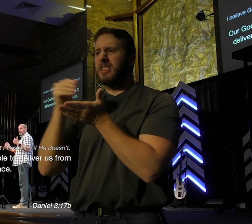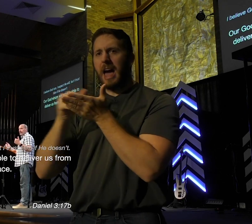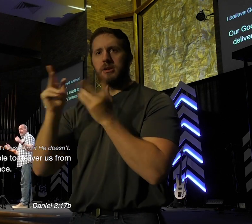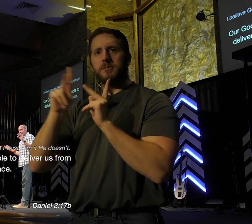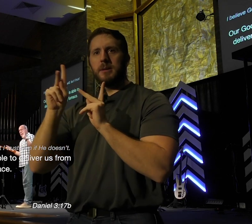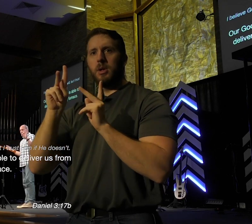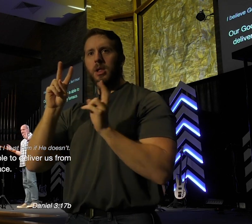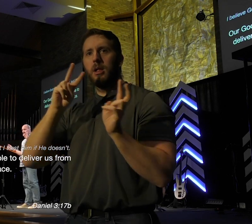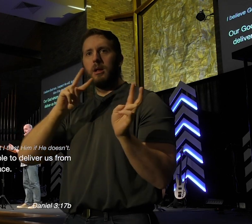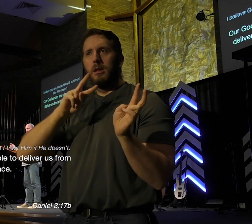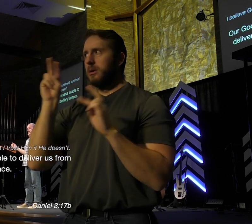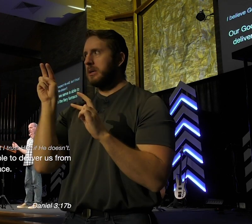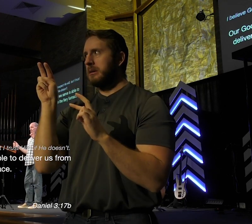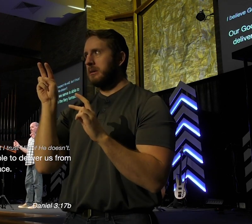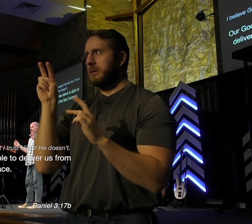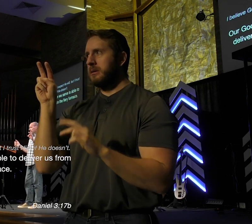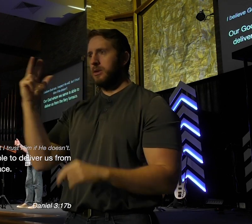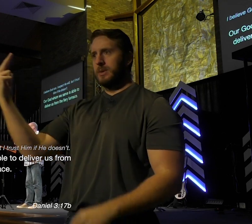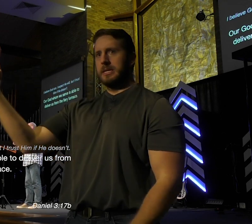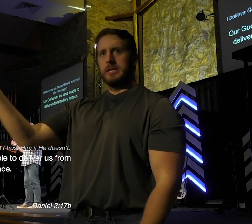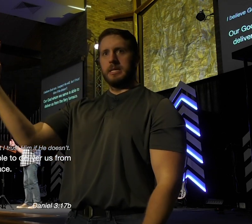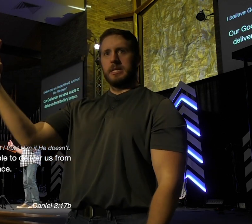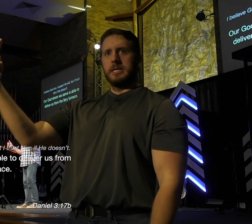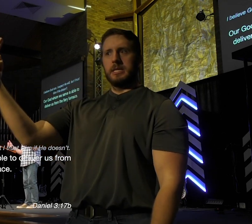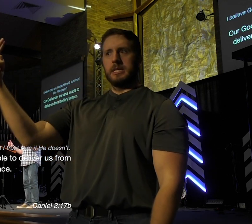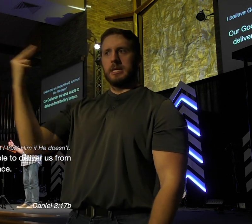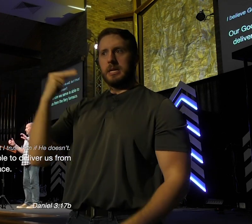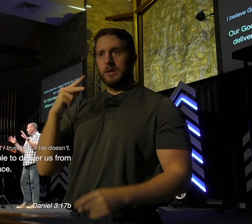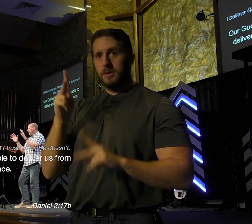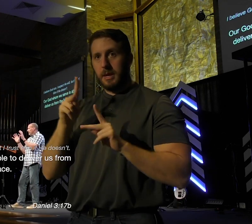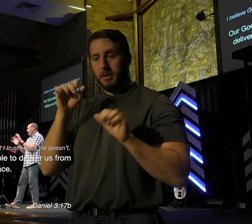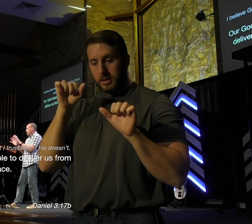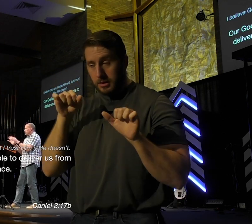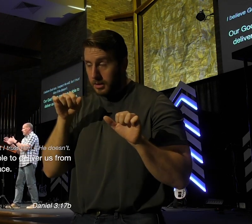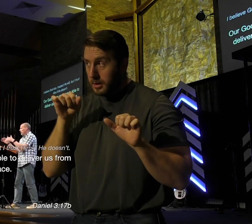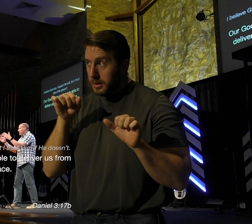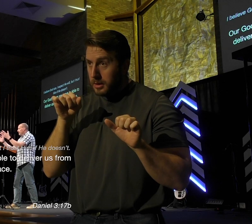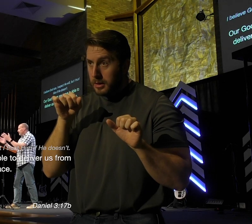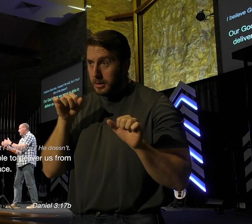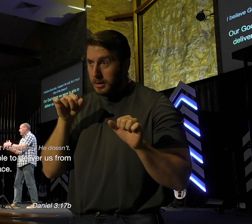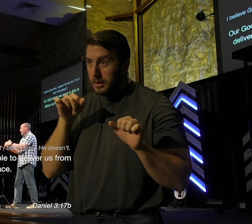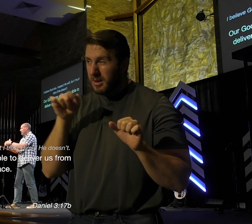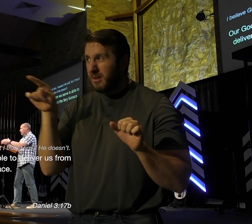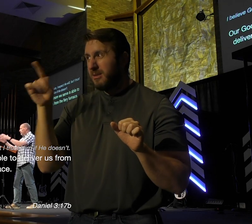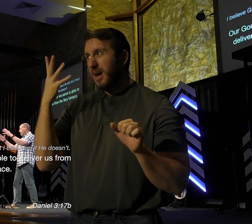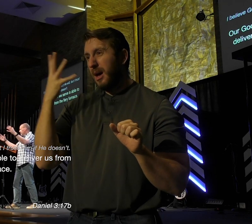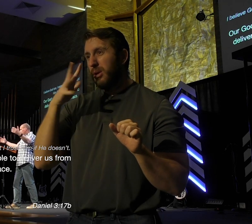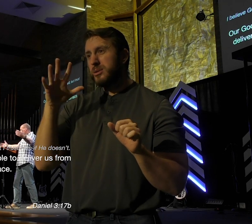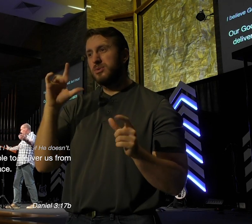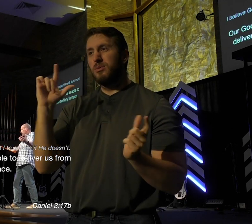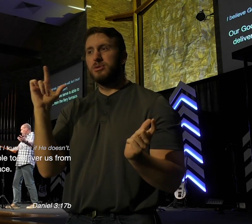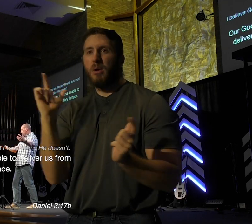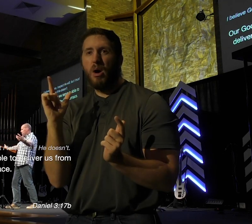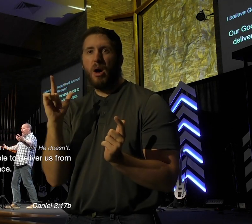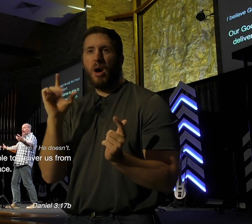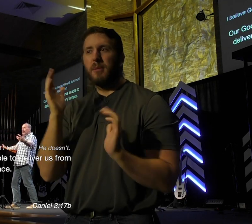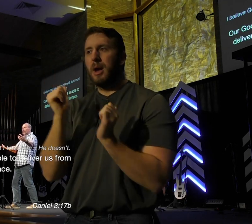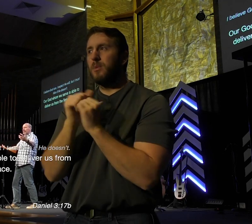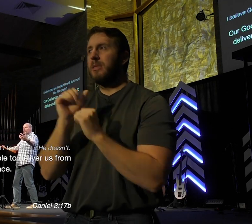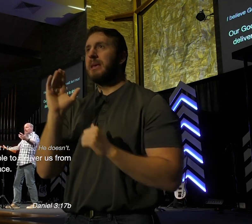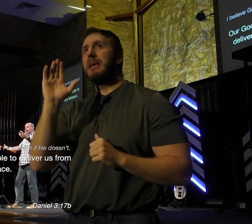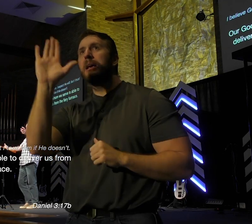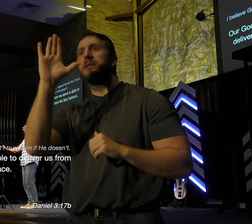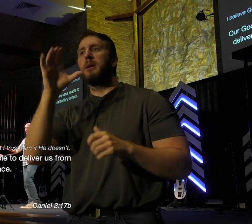looking at these three guys. And those people are probably thinking, look at how small they look compared to Nebuchadnezzar's